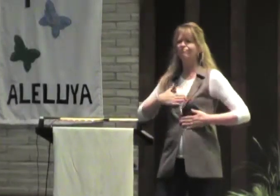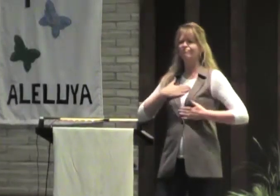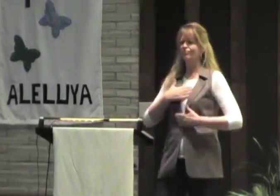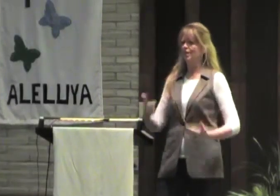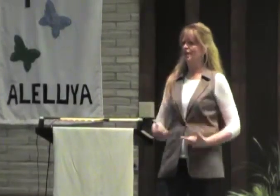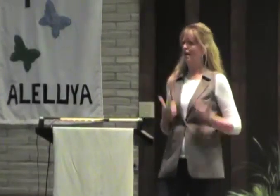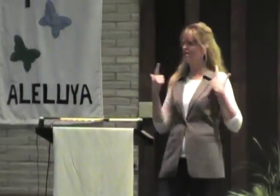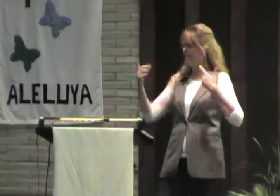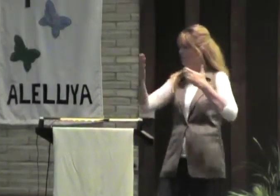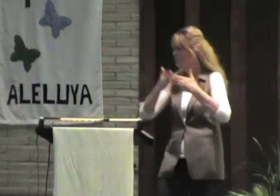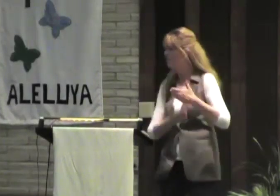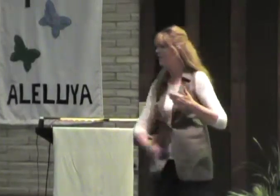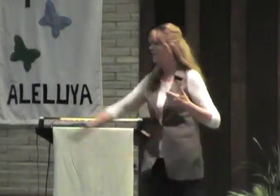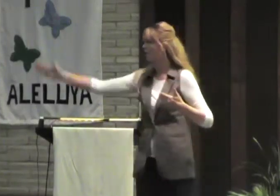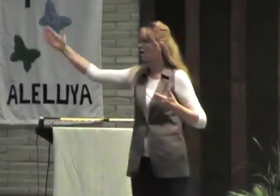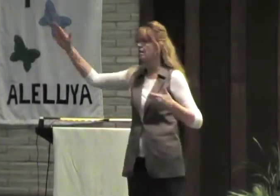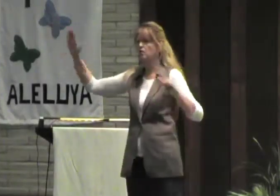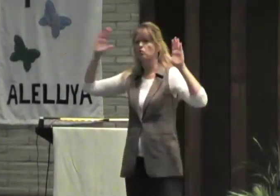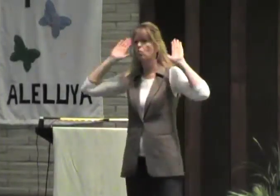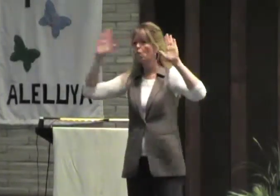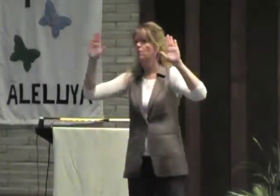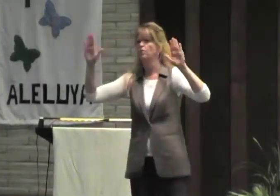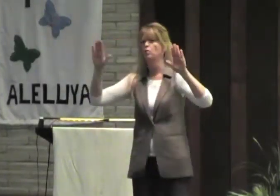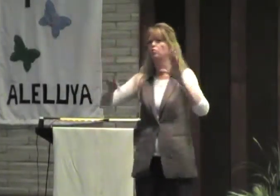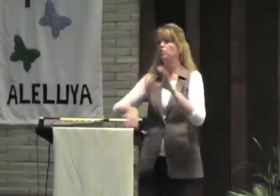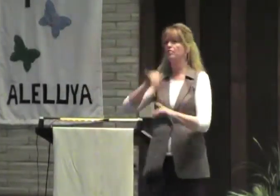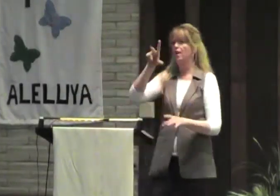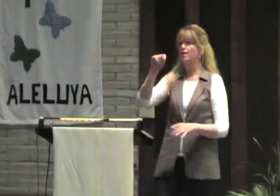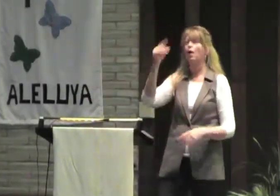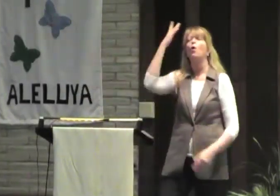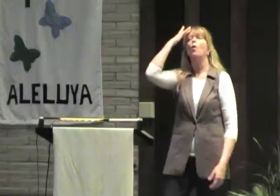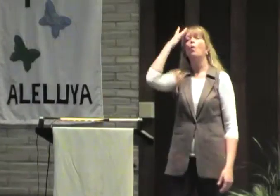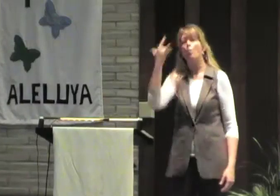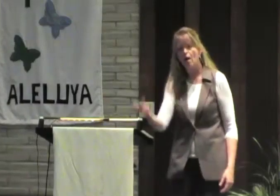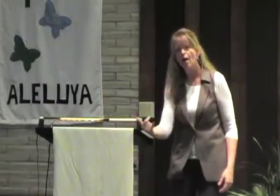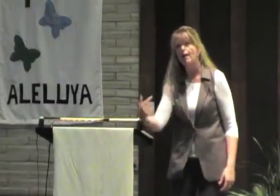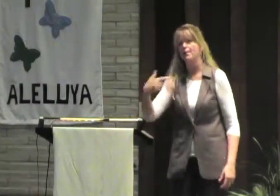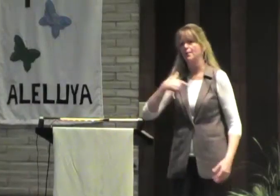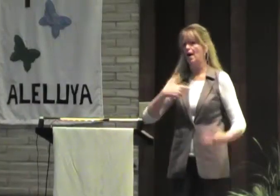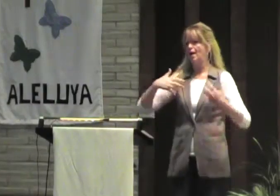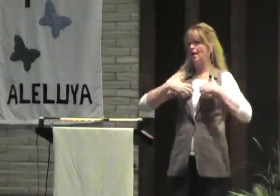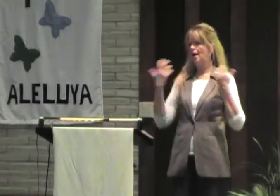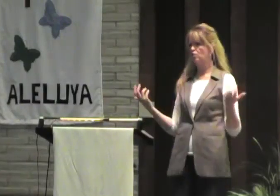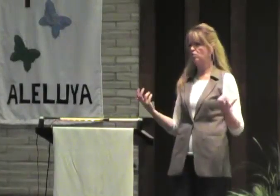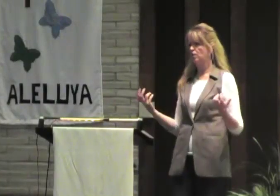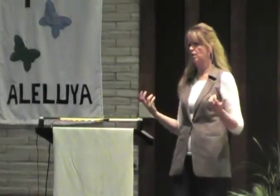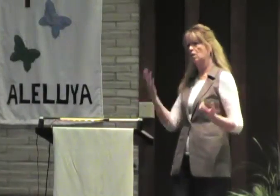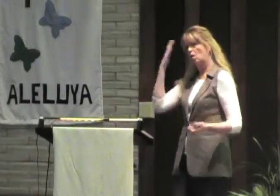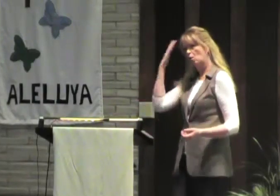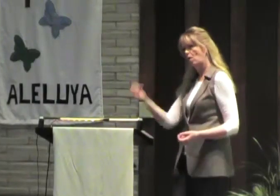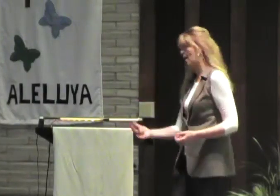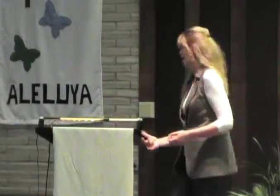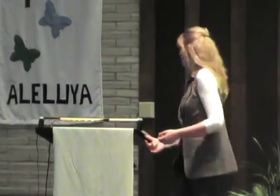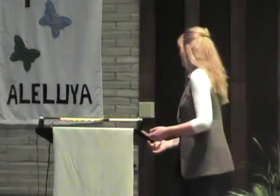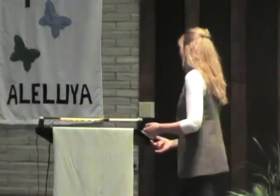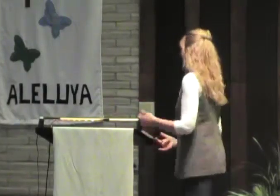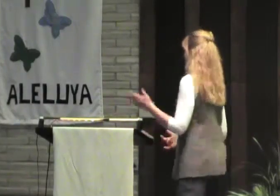outside, and you could enjoy life from this point on. It would be wonderful if we find out why we have that anger.